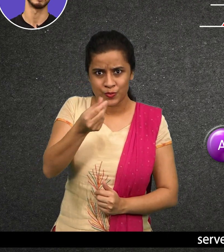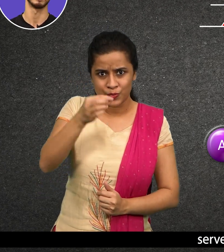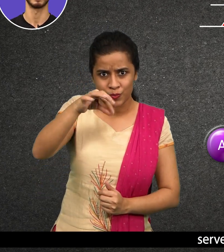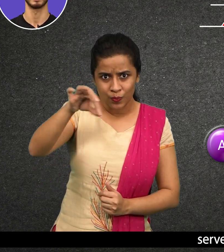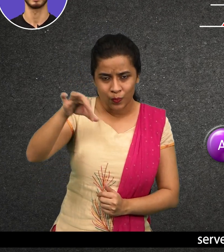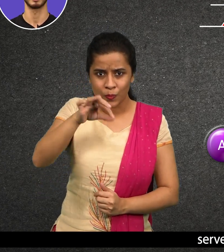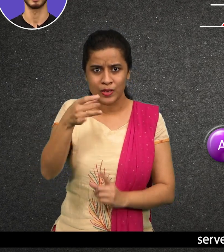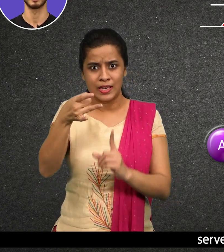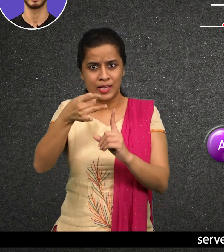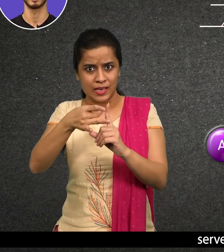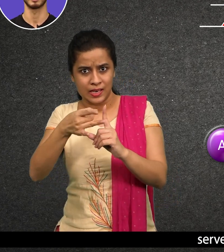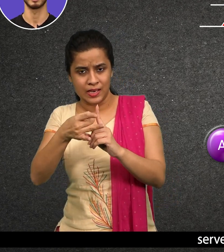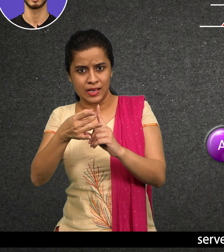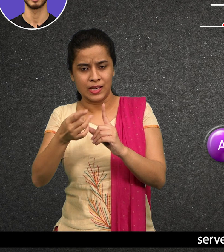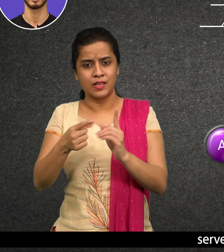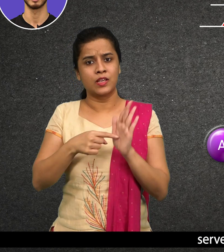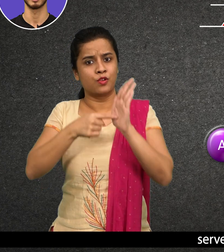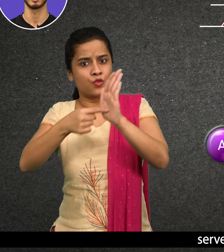purpose.